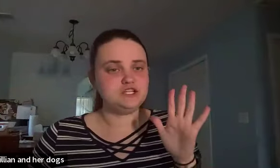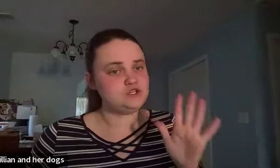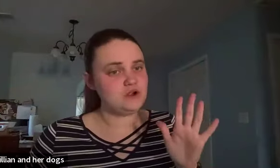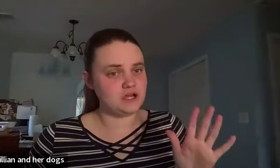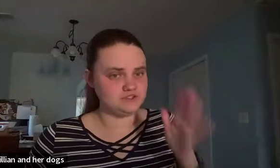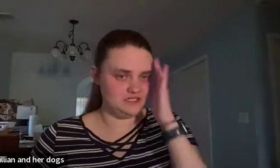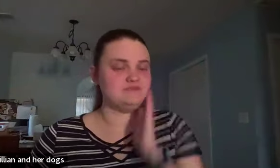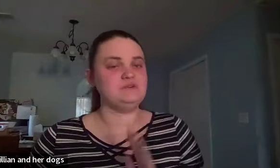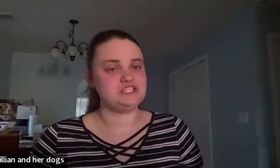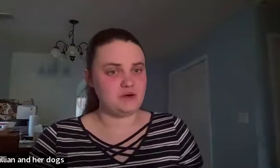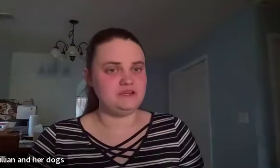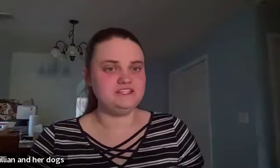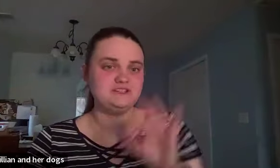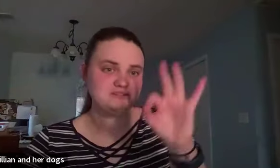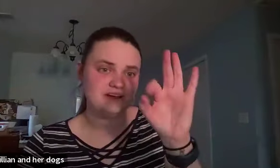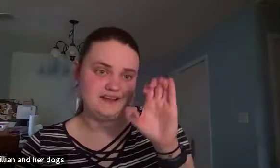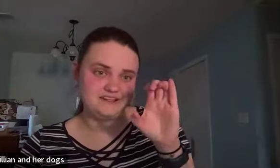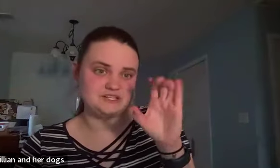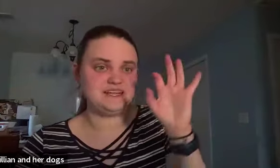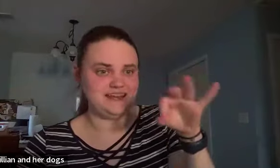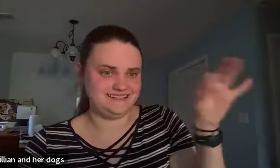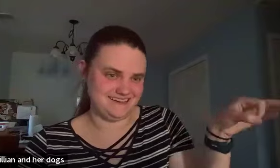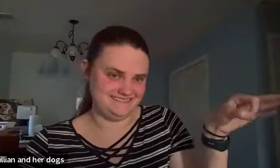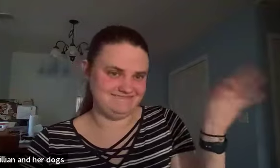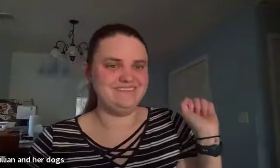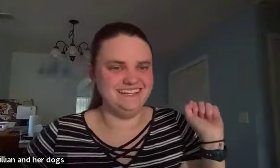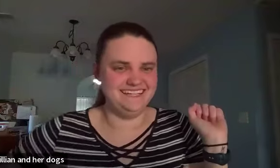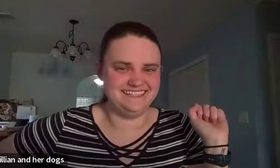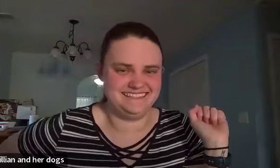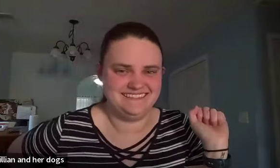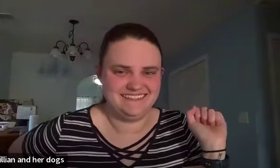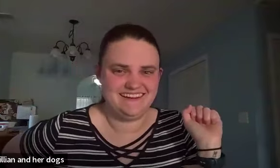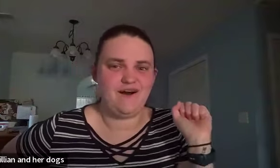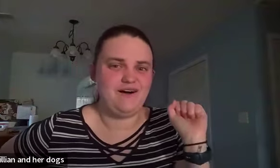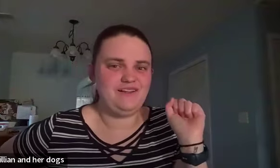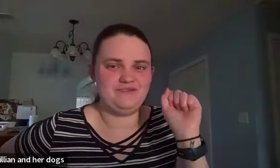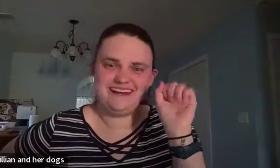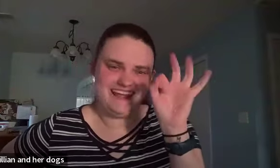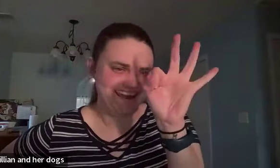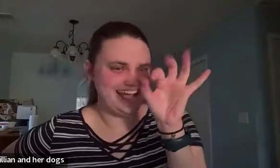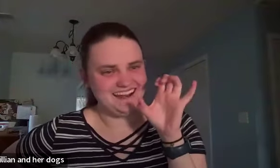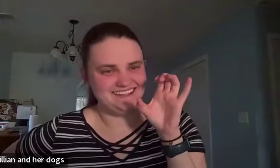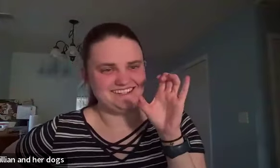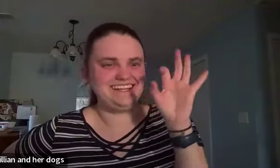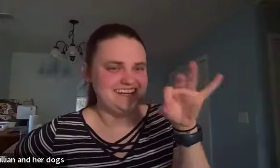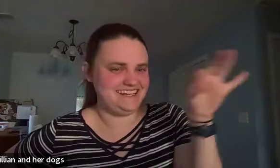how you do your hundreds, which is how we can do 999. All on one hand,